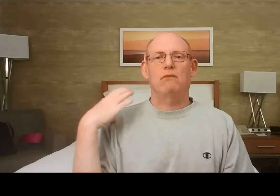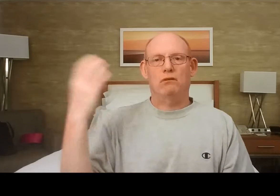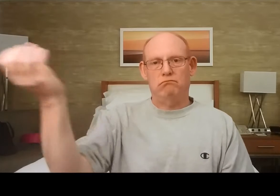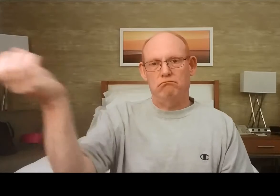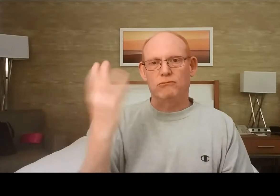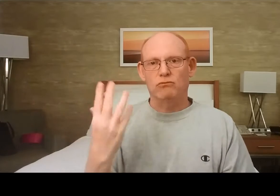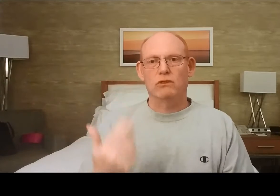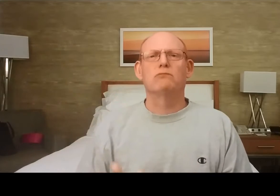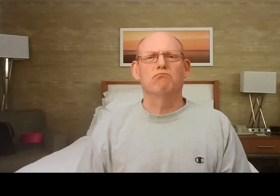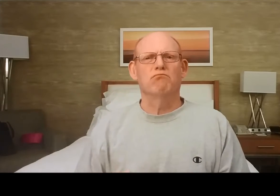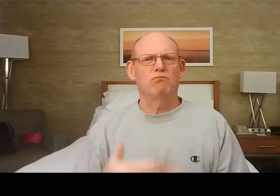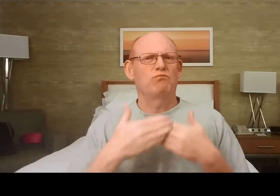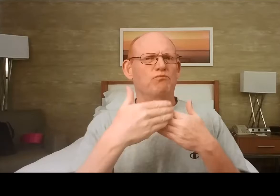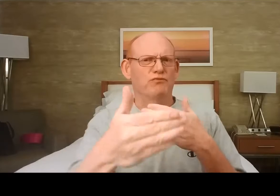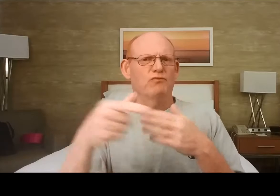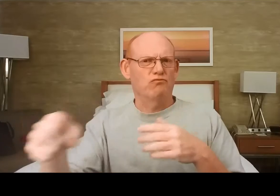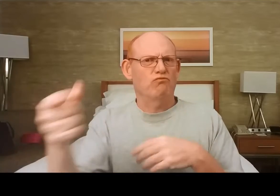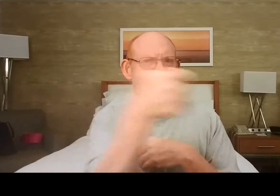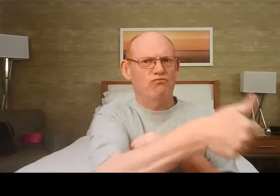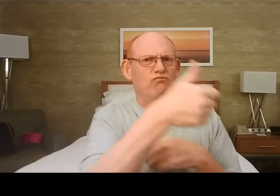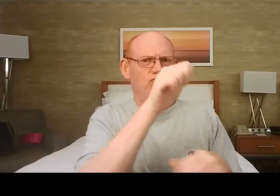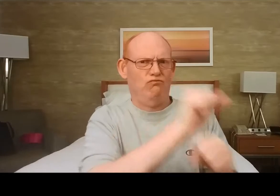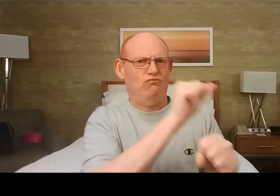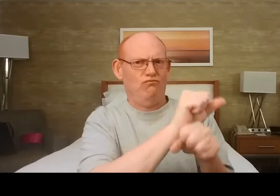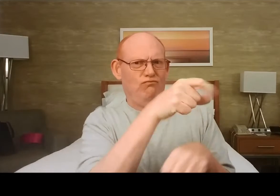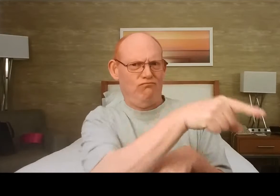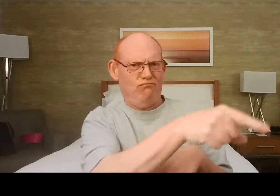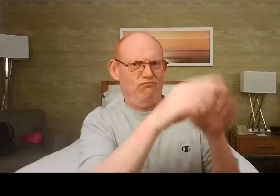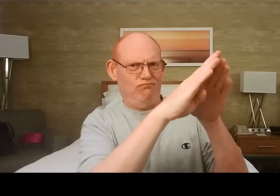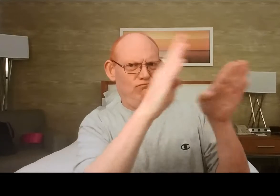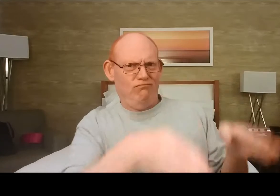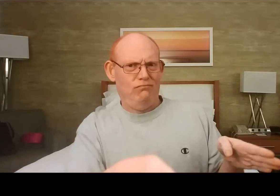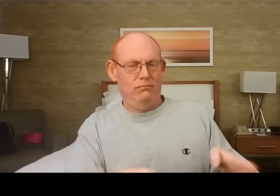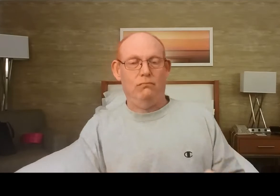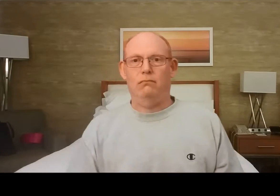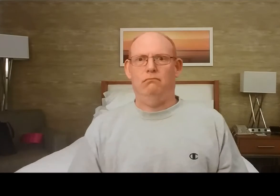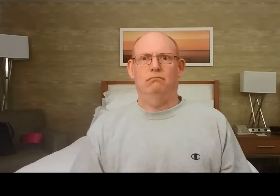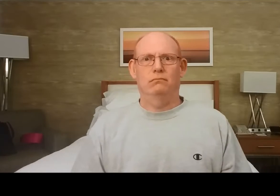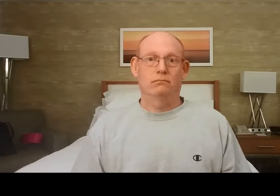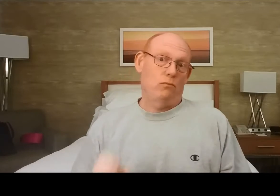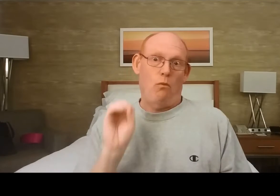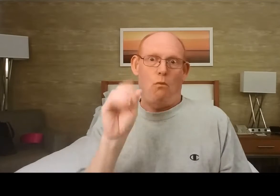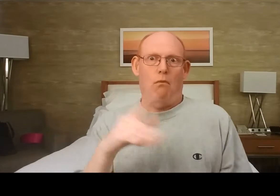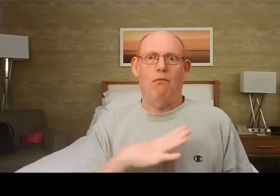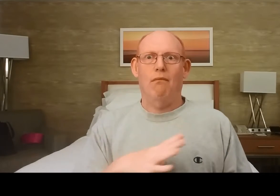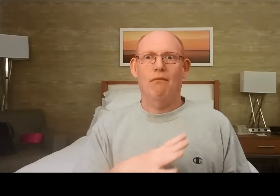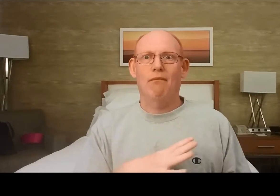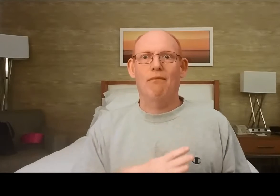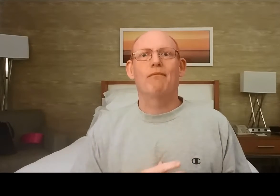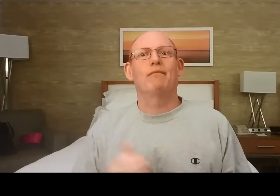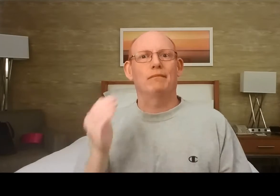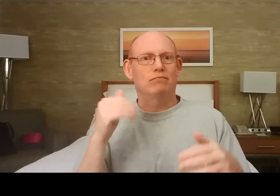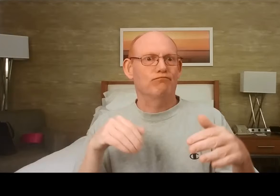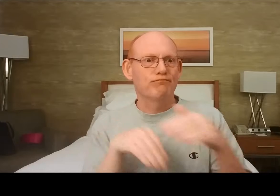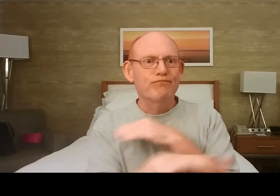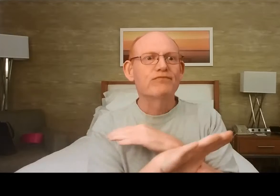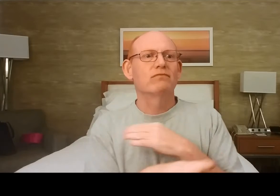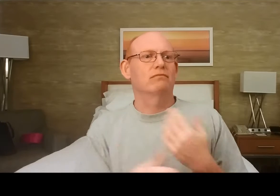supervisor told me that from now on, I'm going to be working in this new cottage. Okay, fine. So I went in and I introduced